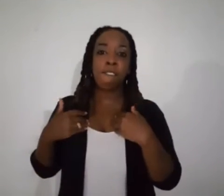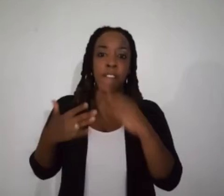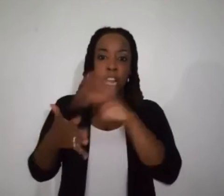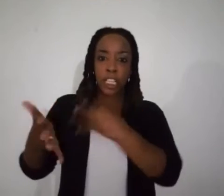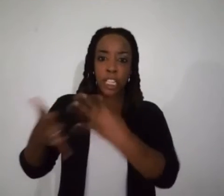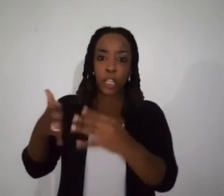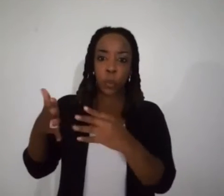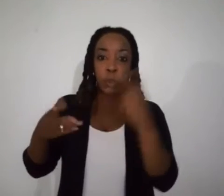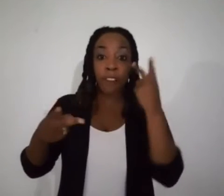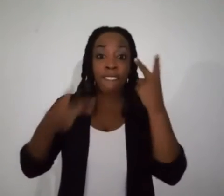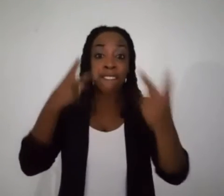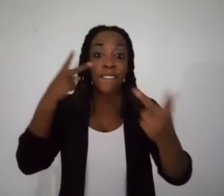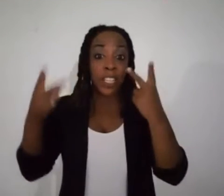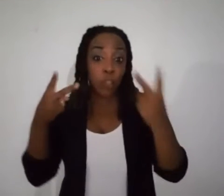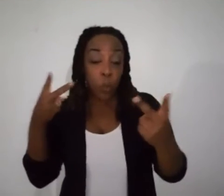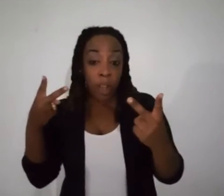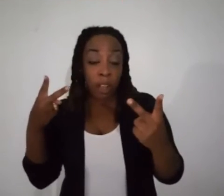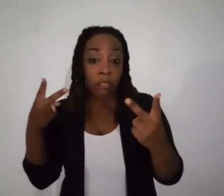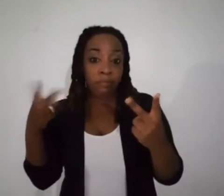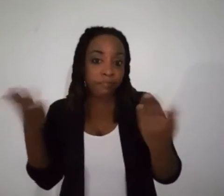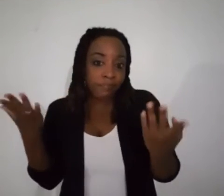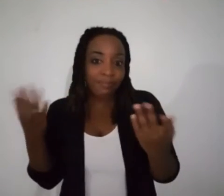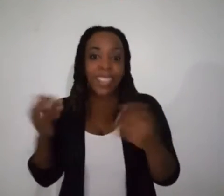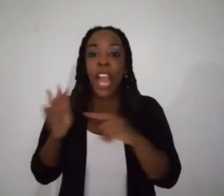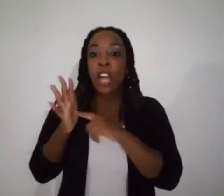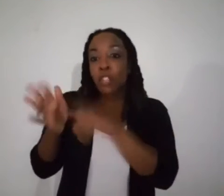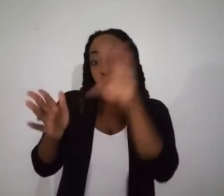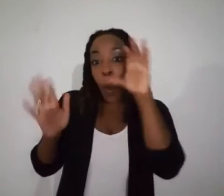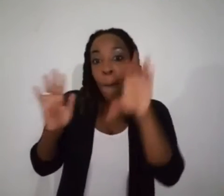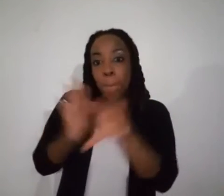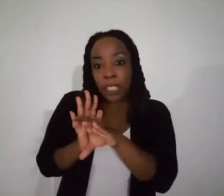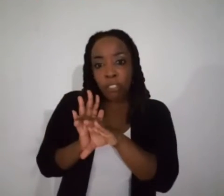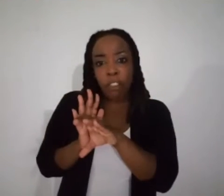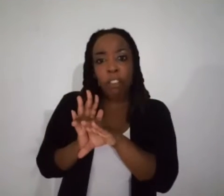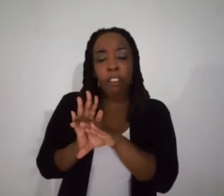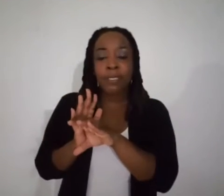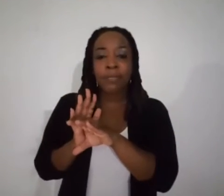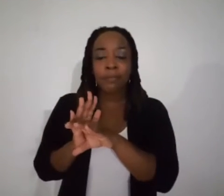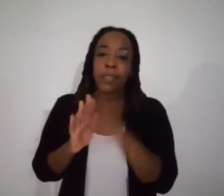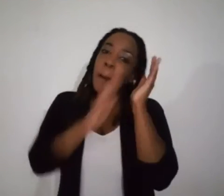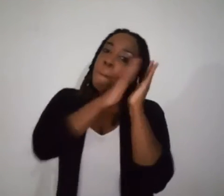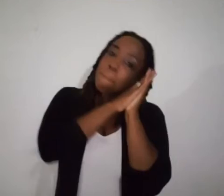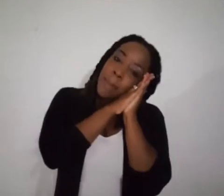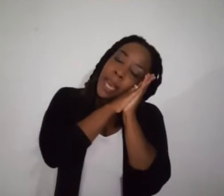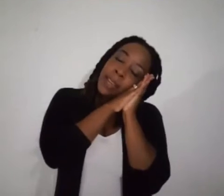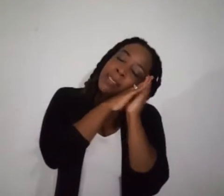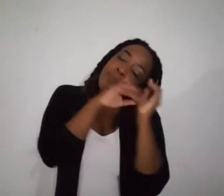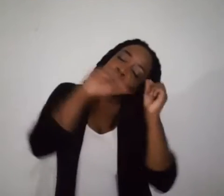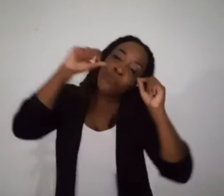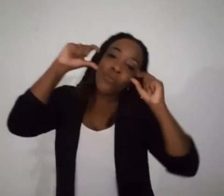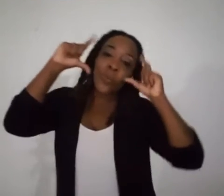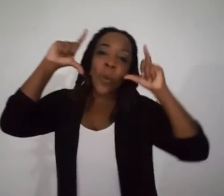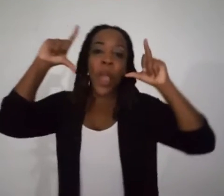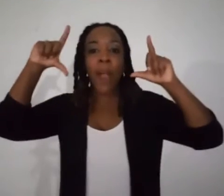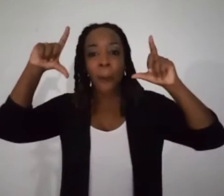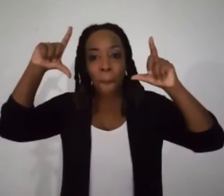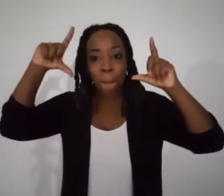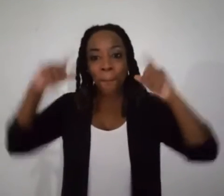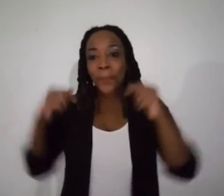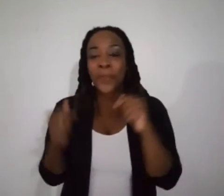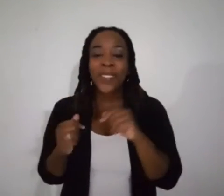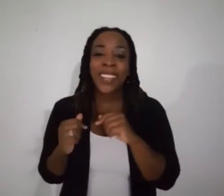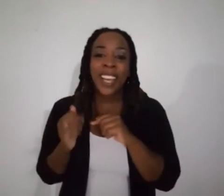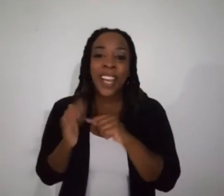of what happens first. So you show a picture of them getting out of bed. You show a picture of somebody sitting at breakfast. You can take pictures out